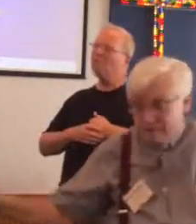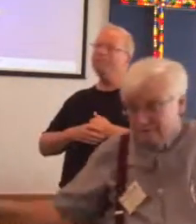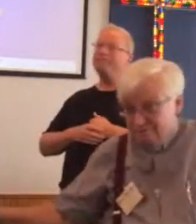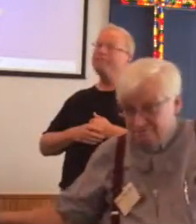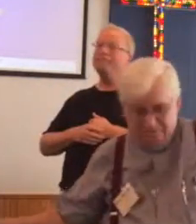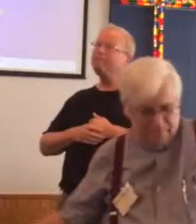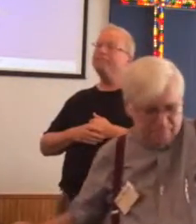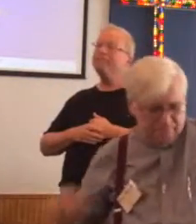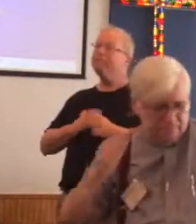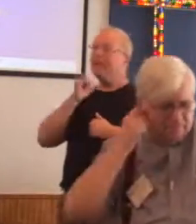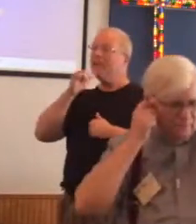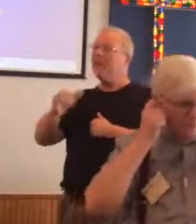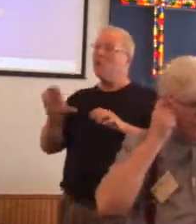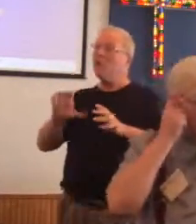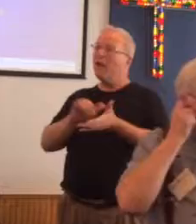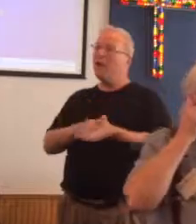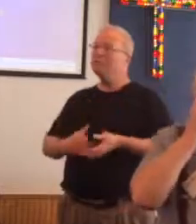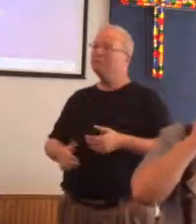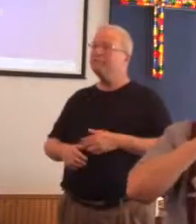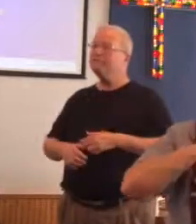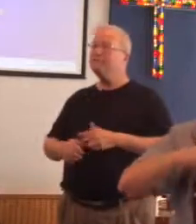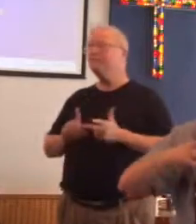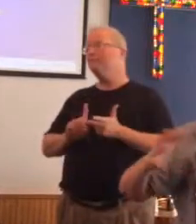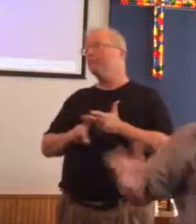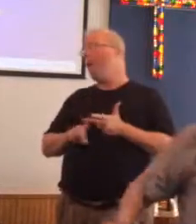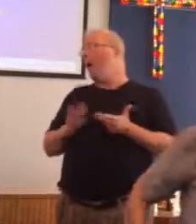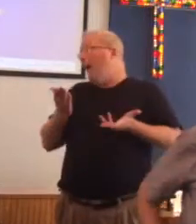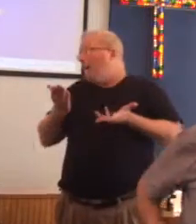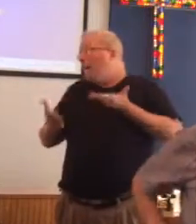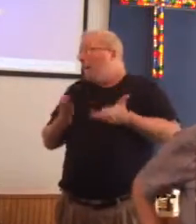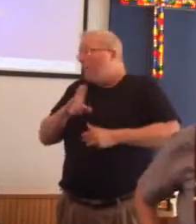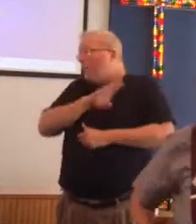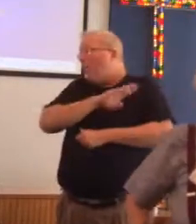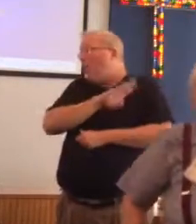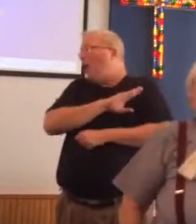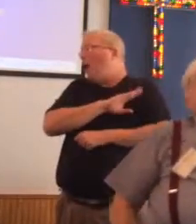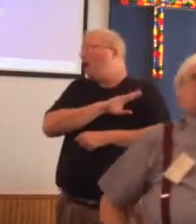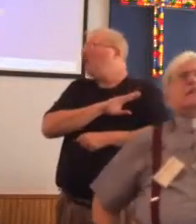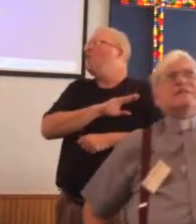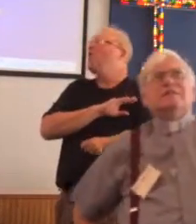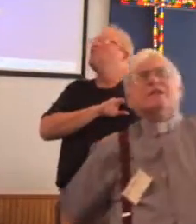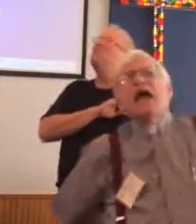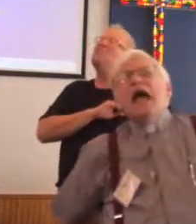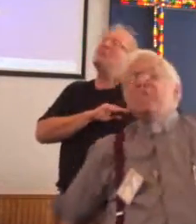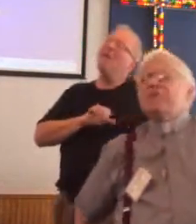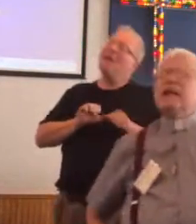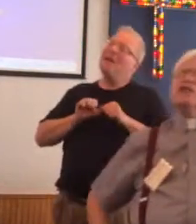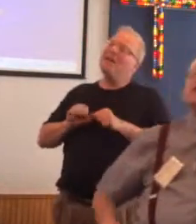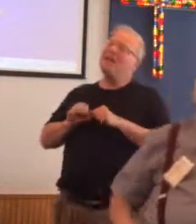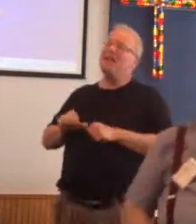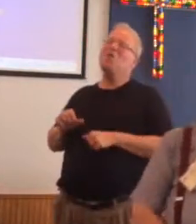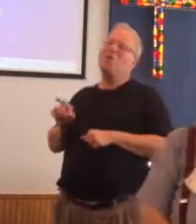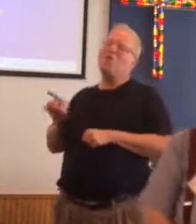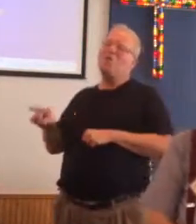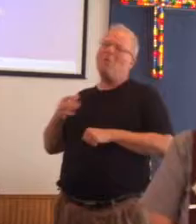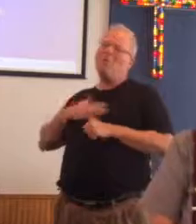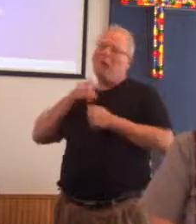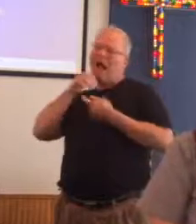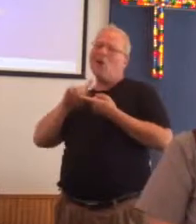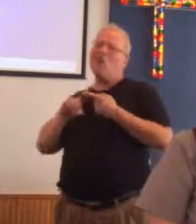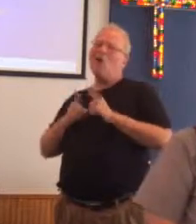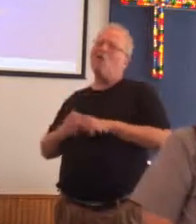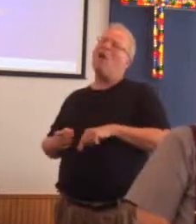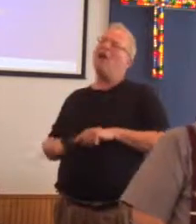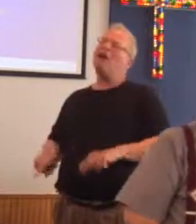He didn't. He could have continued to, let's see, how can I say this? Have relations with her on an